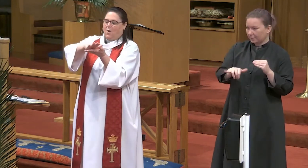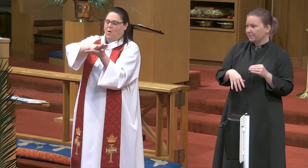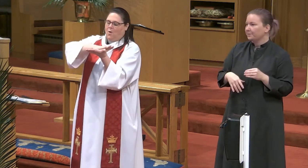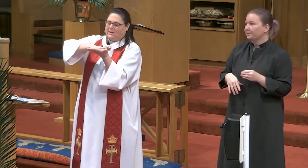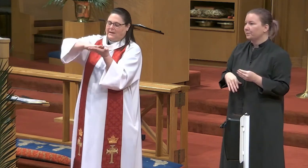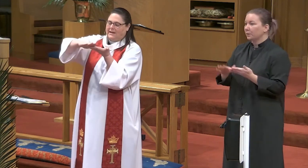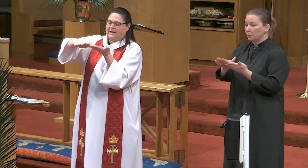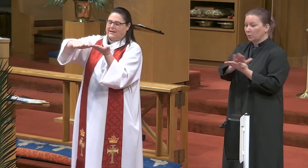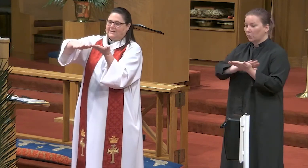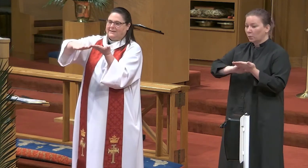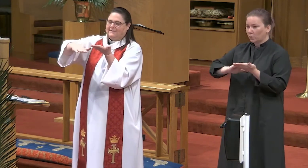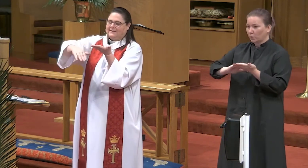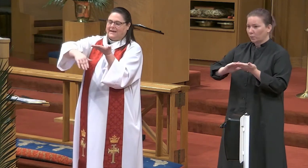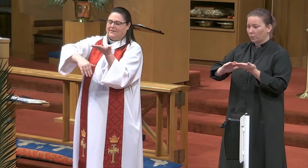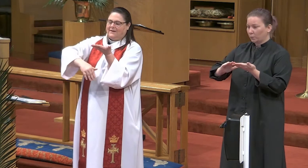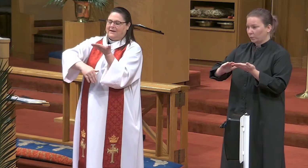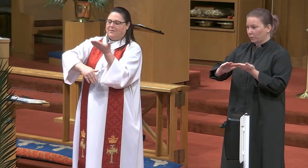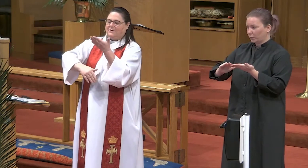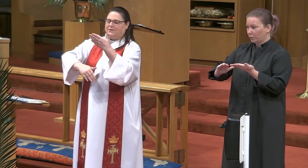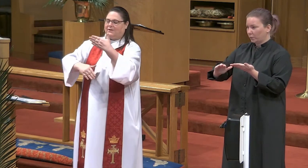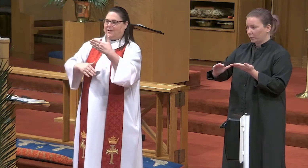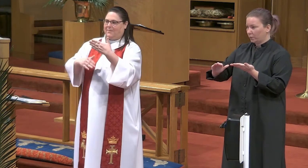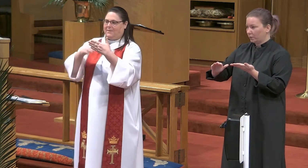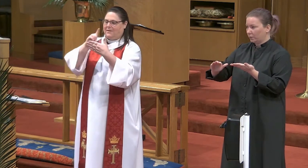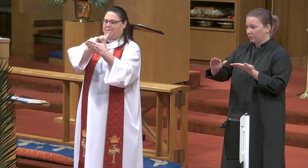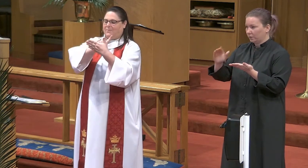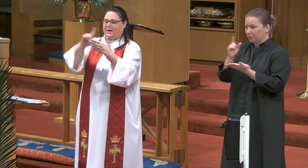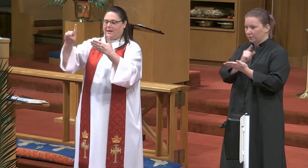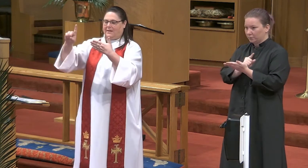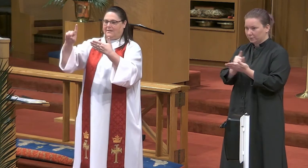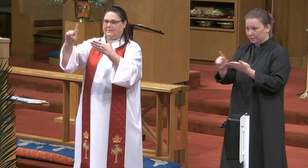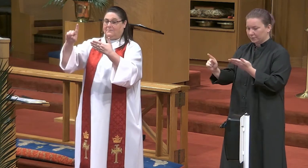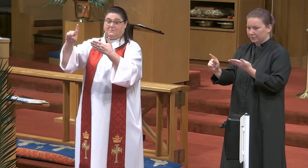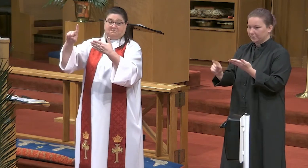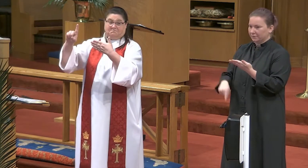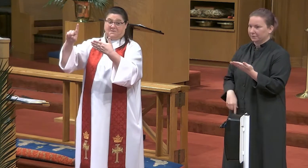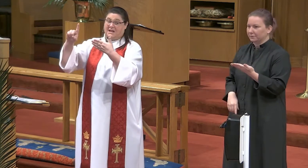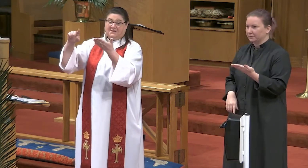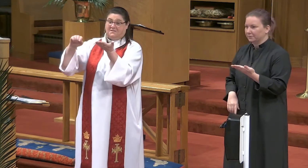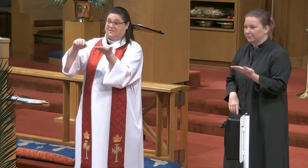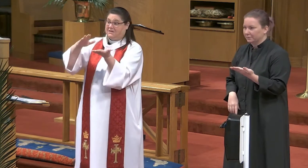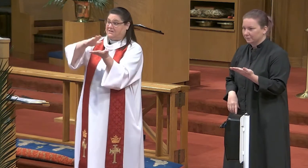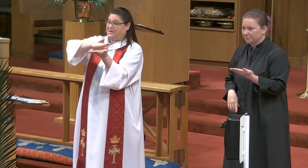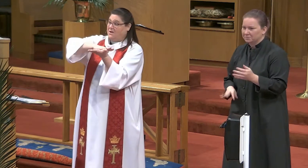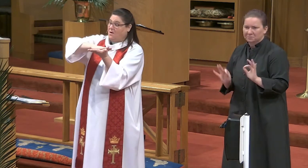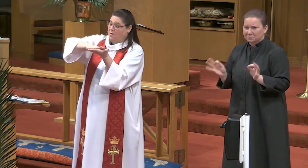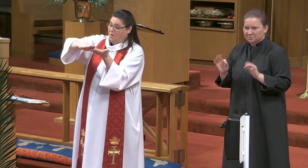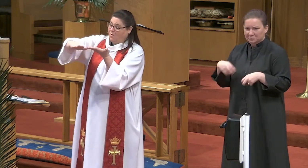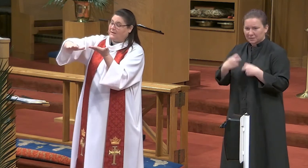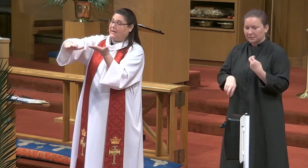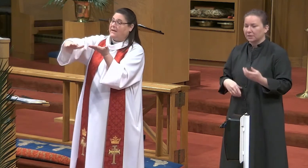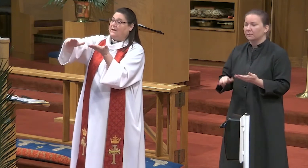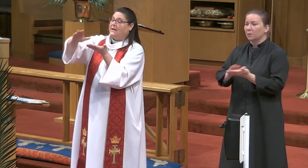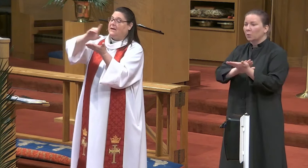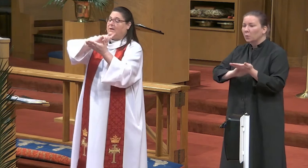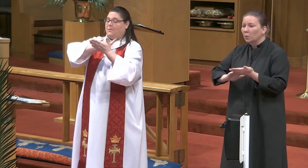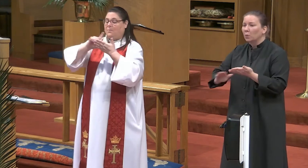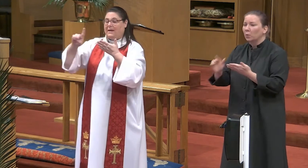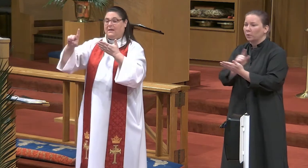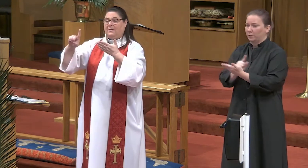So holy, leave this hand right here, but turn it up. Week. Not difficult, is it?